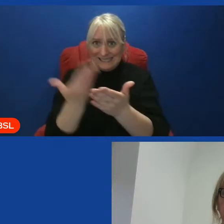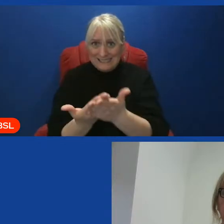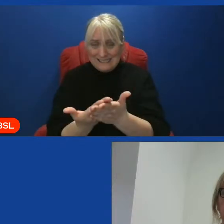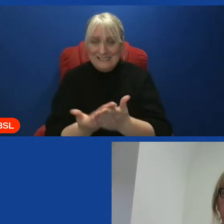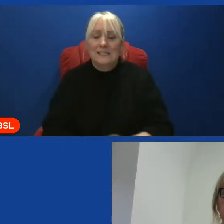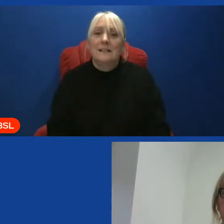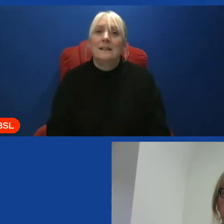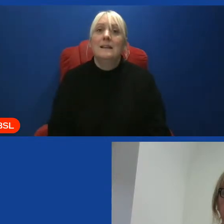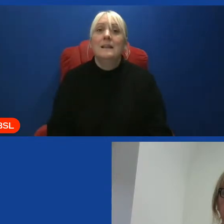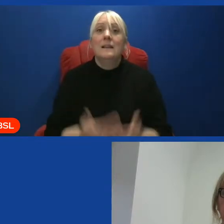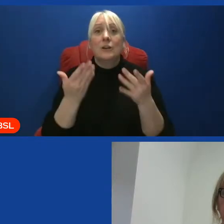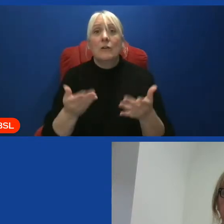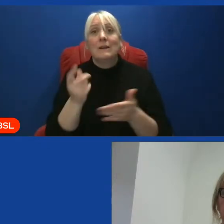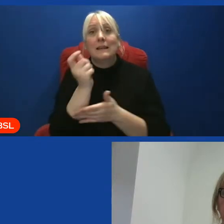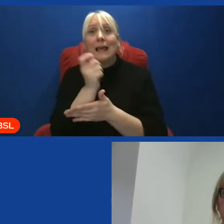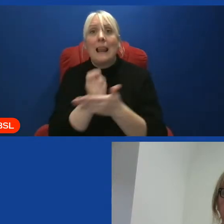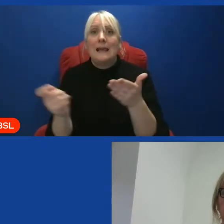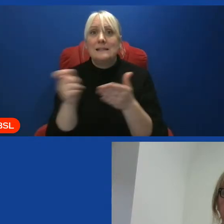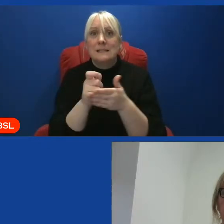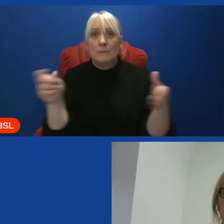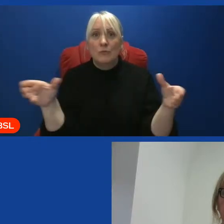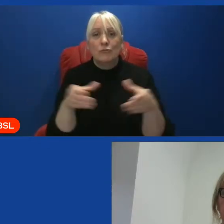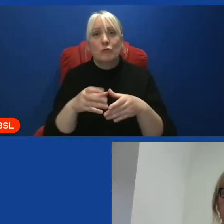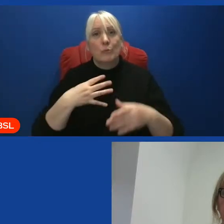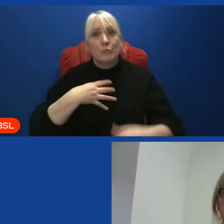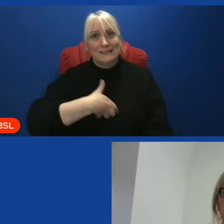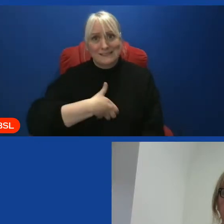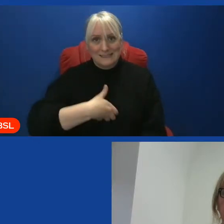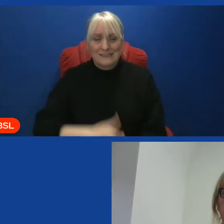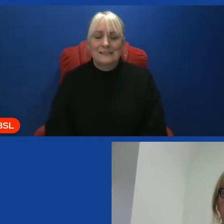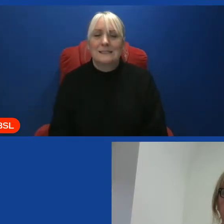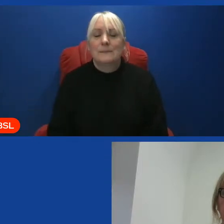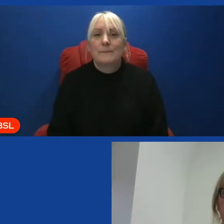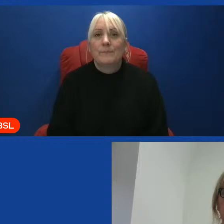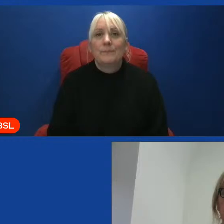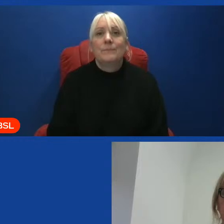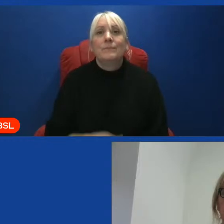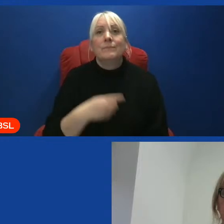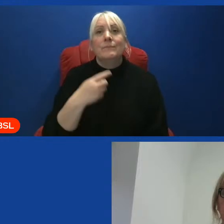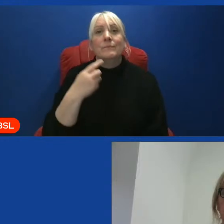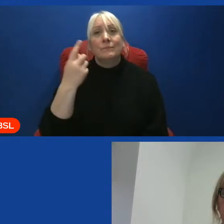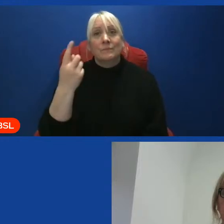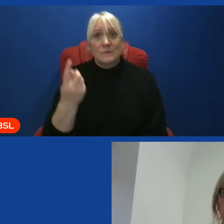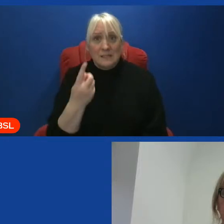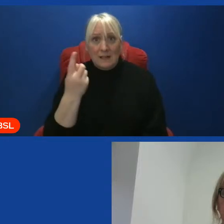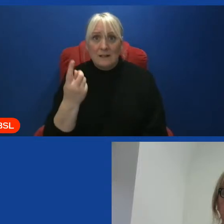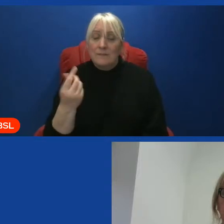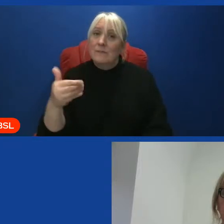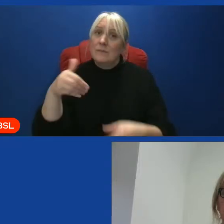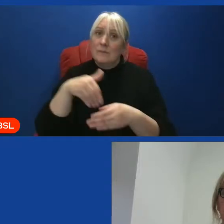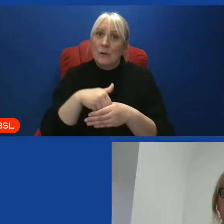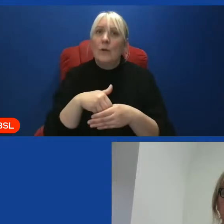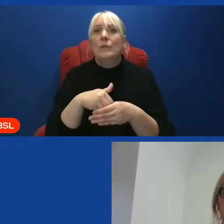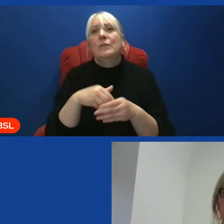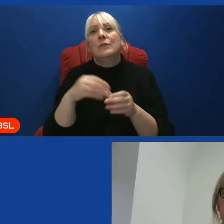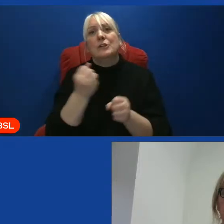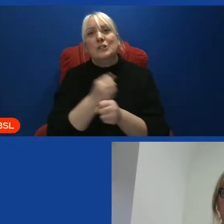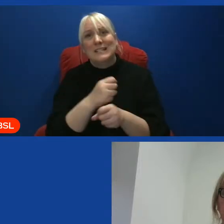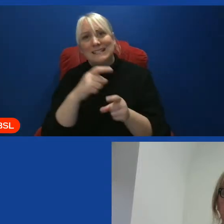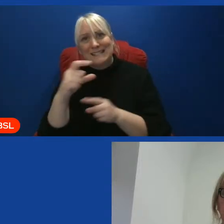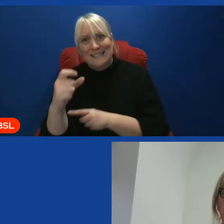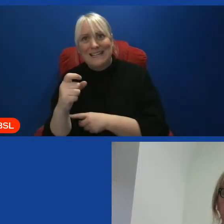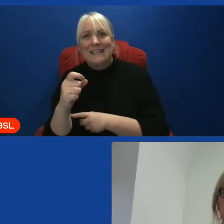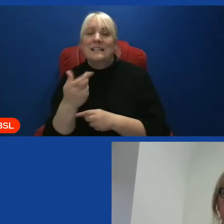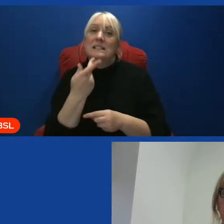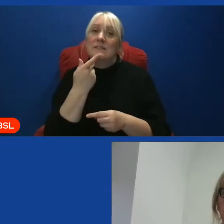Group President for DWP PCS, having previously served on that GEC as both Vice President and Group Assistant